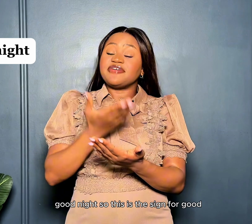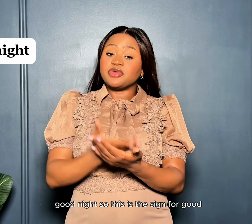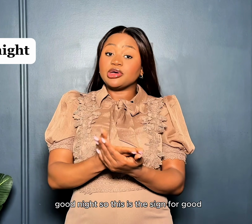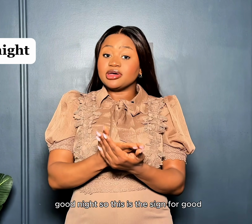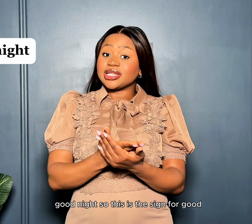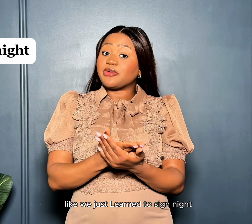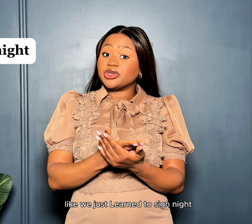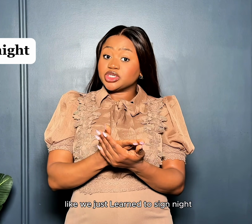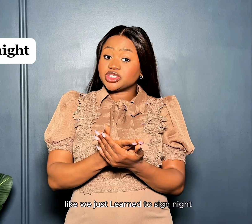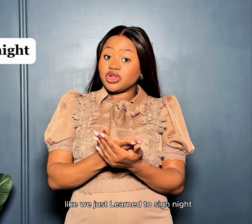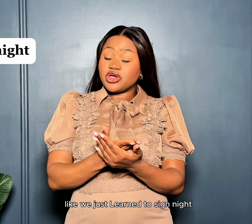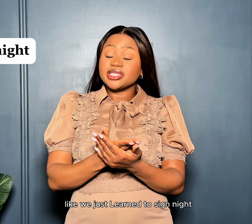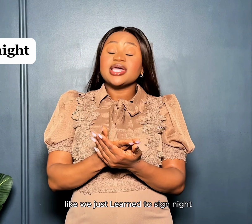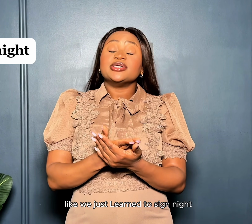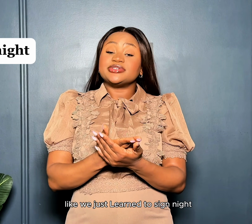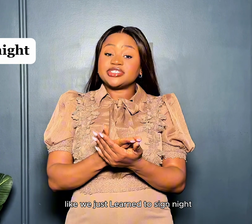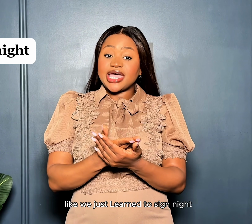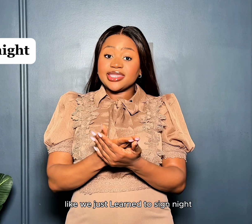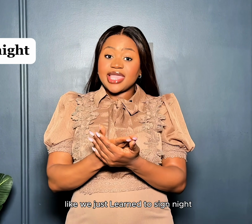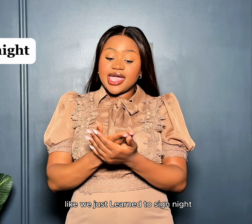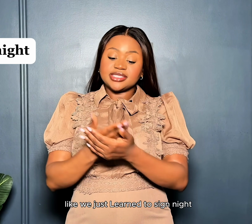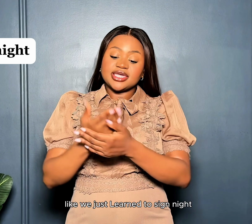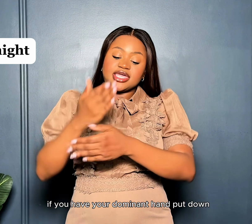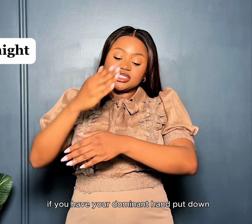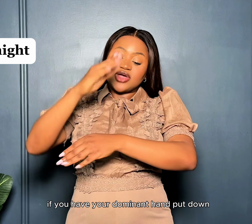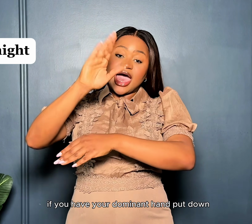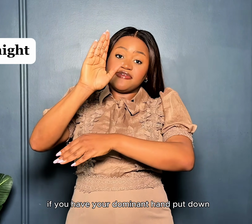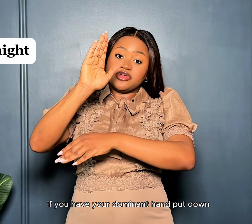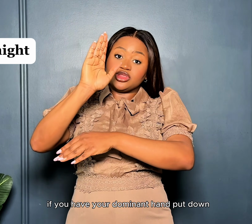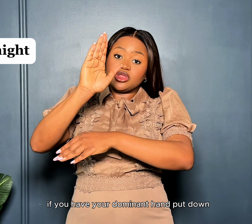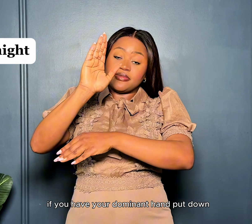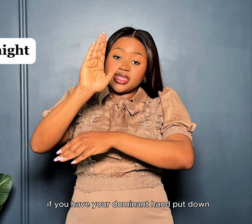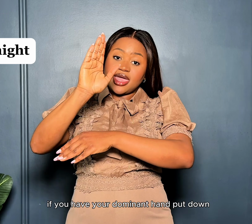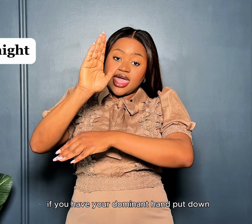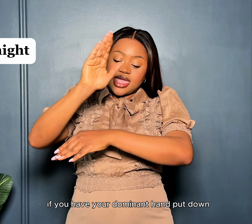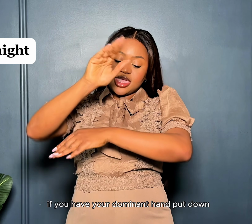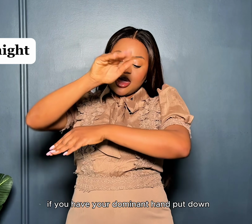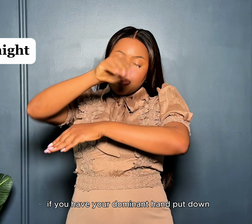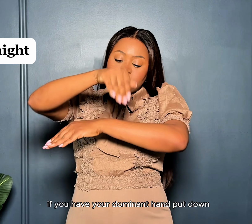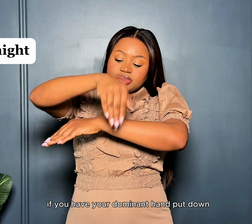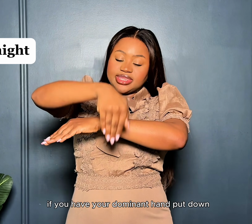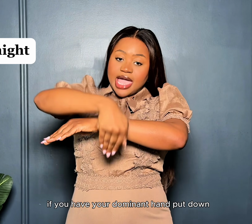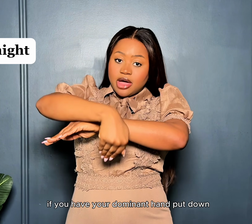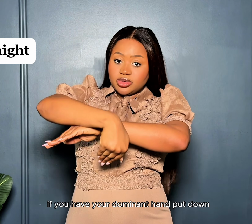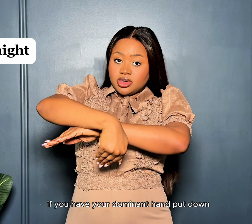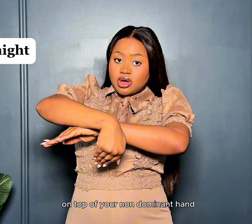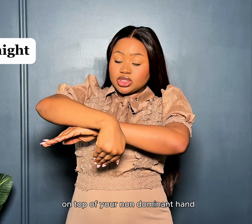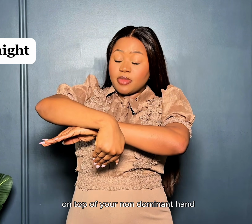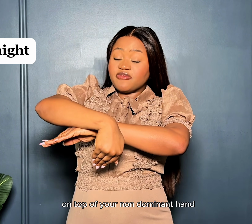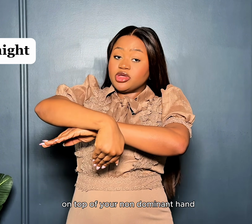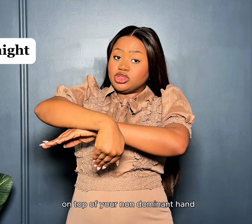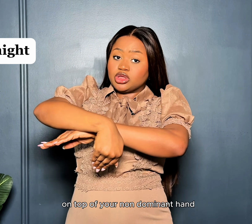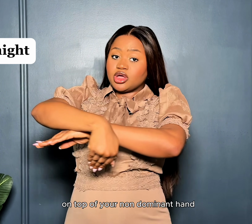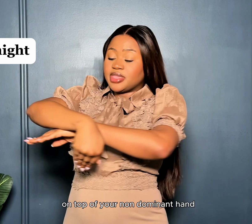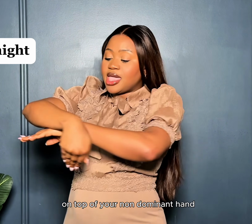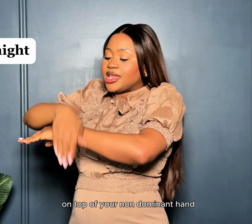for good, like we just learned. To sign night is you have your dominant hand put down on top of your non-dominant hand like